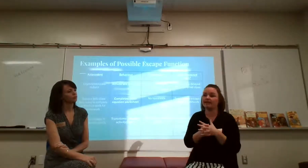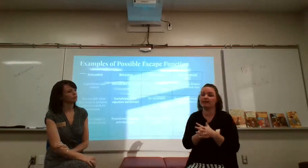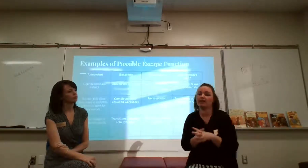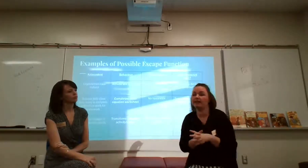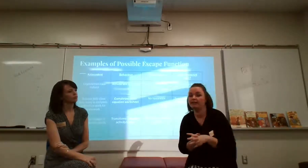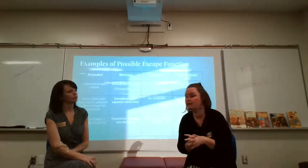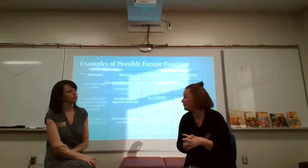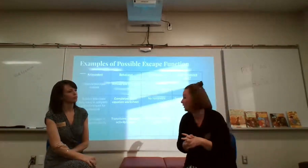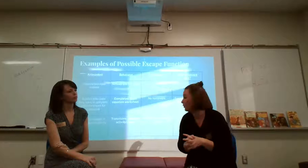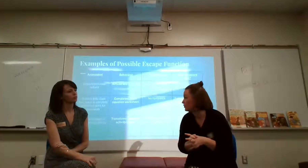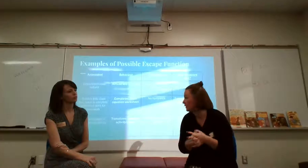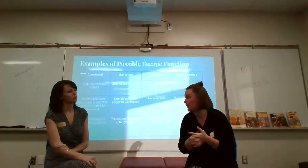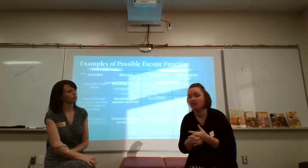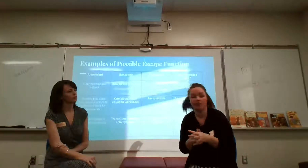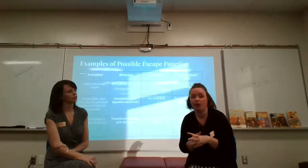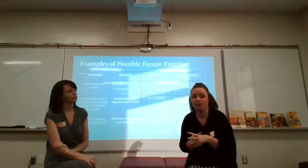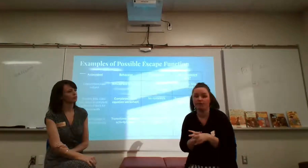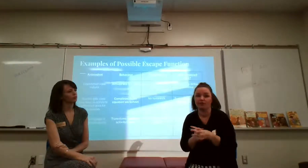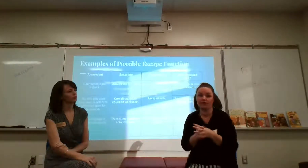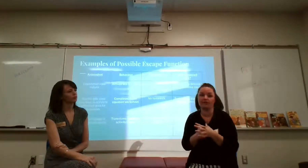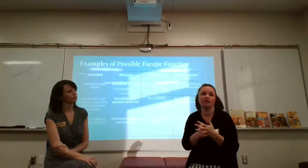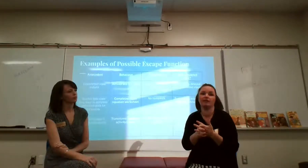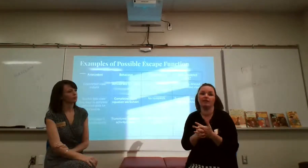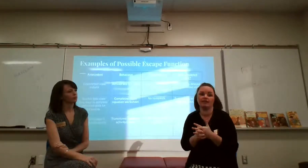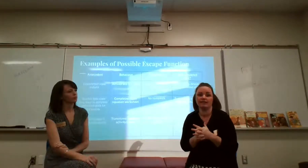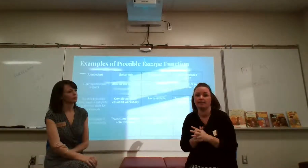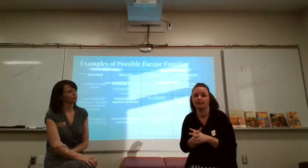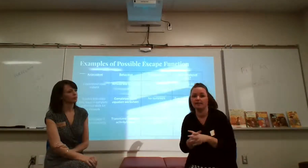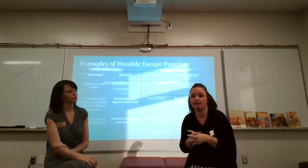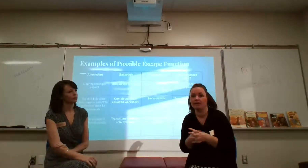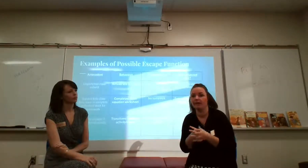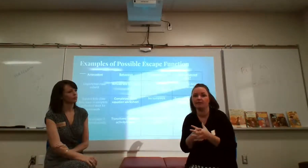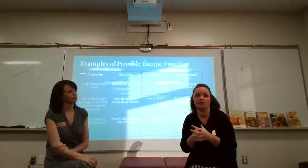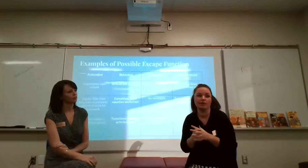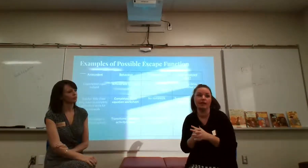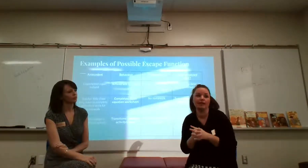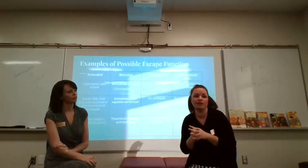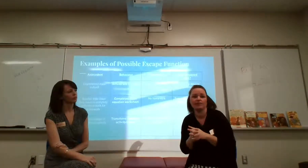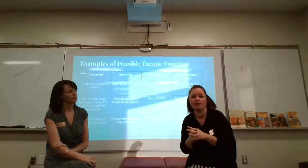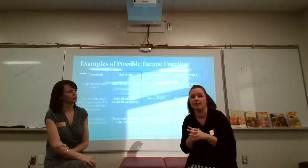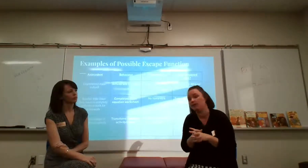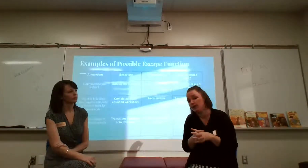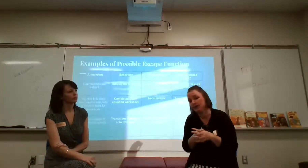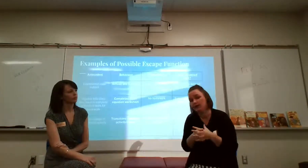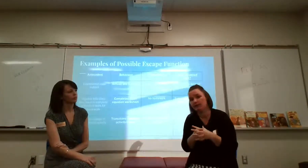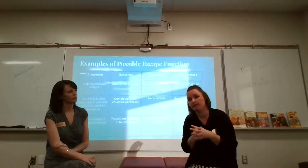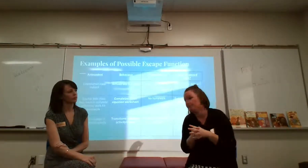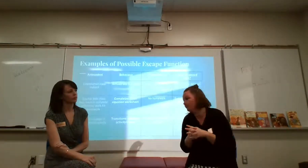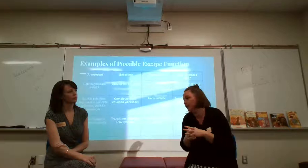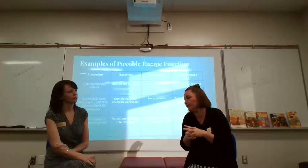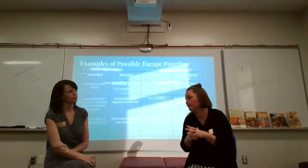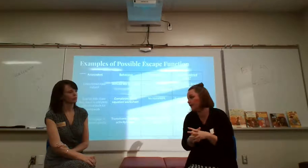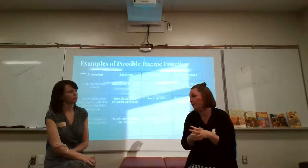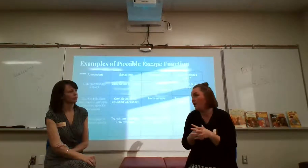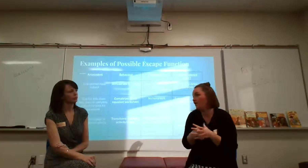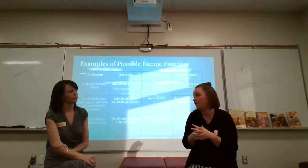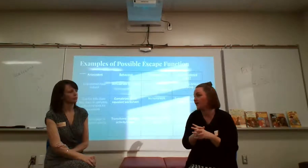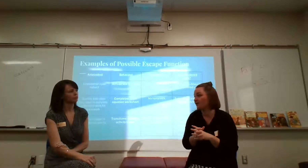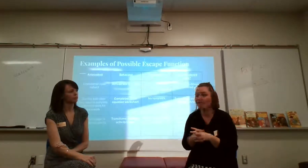they're going to engage in a non-preferred activity. So this doesn't mean something that they absolutely hate. It just means I'd rather be in the, hallway talking to my